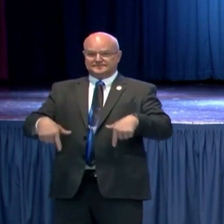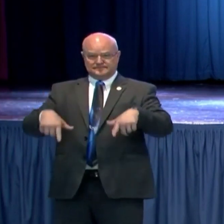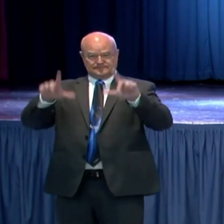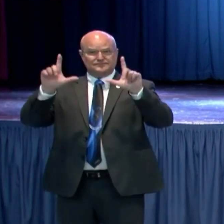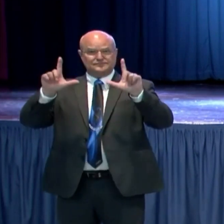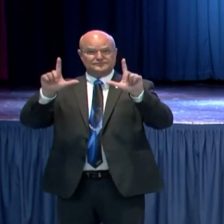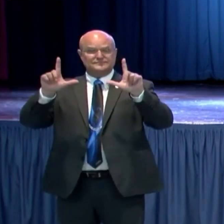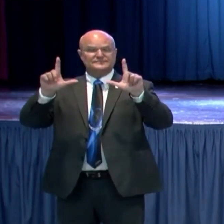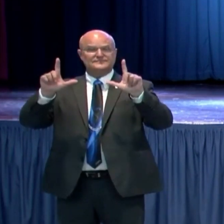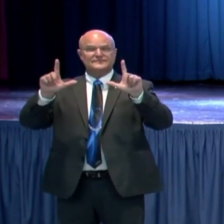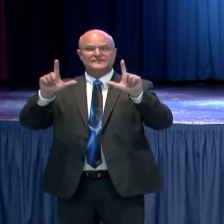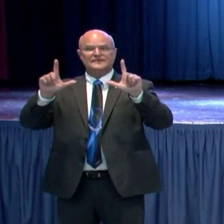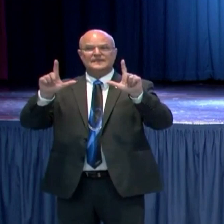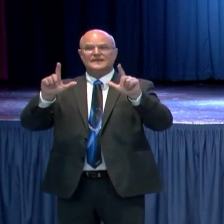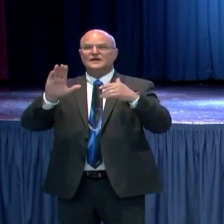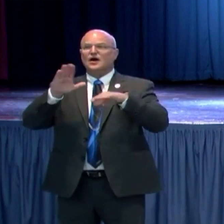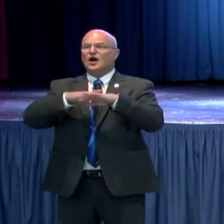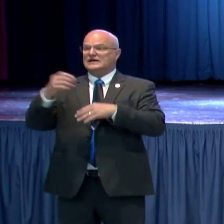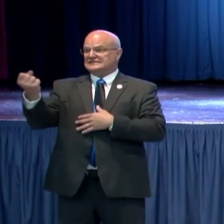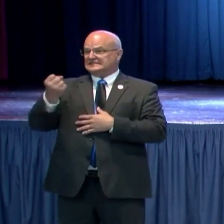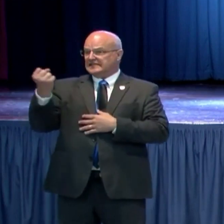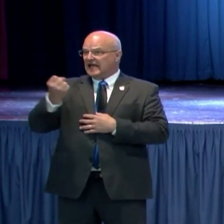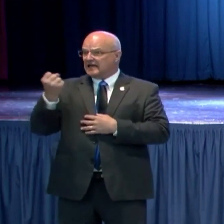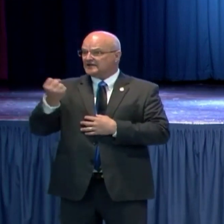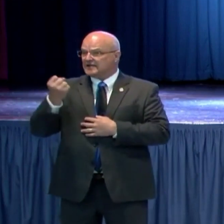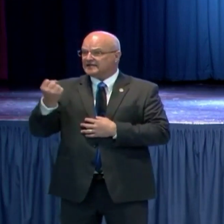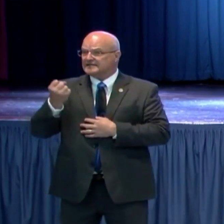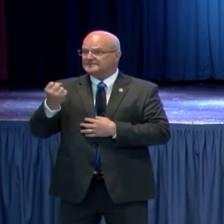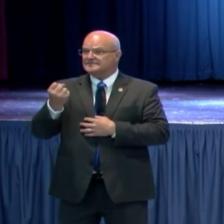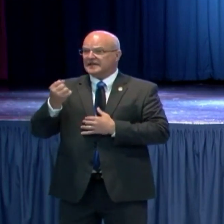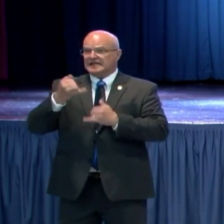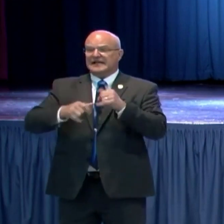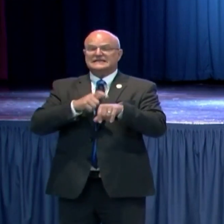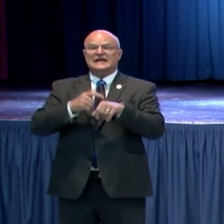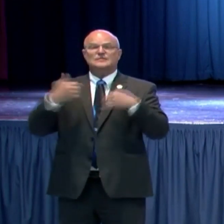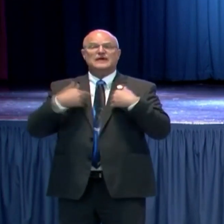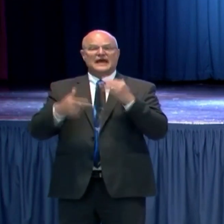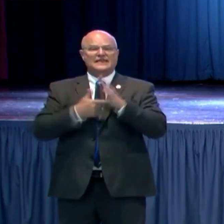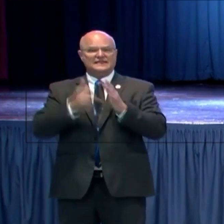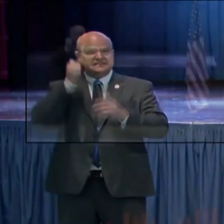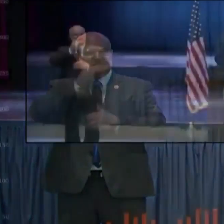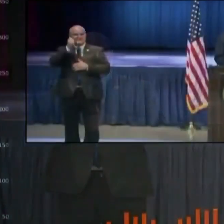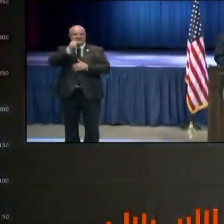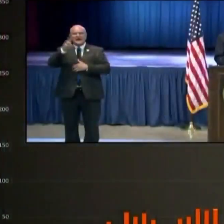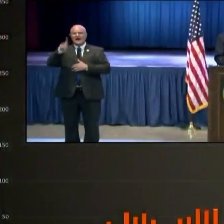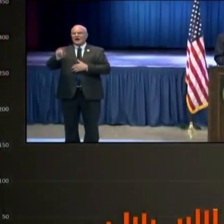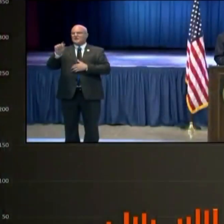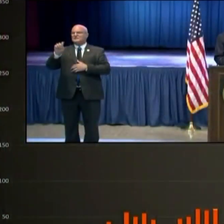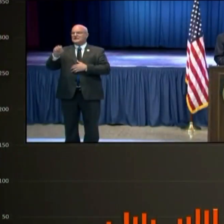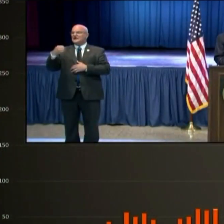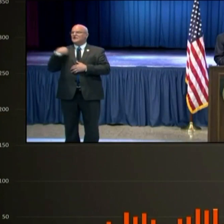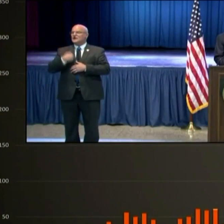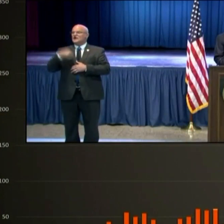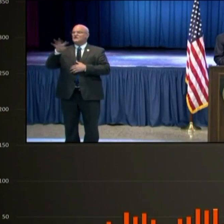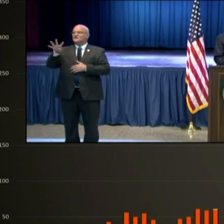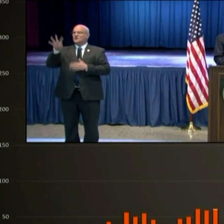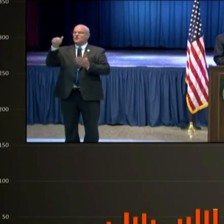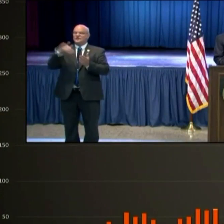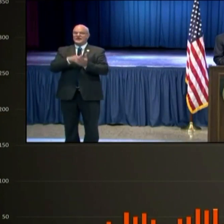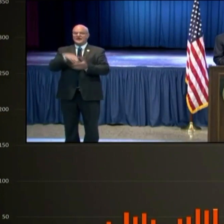the graph. On Saturday, the last time we had this daily update, we had